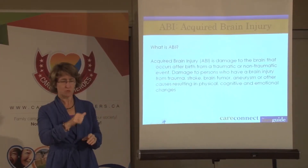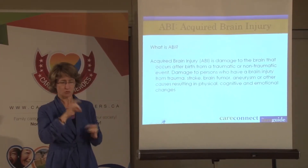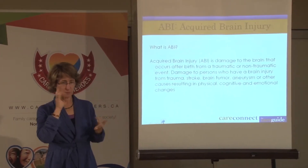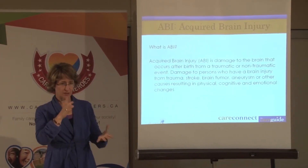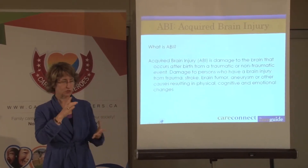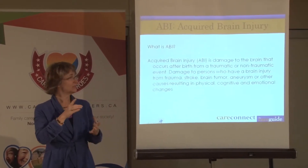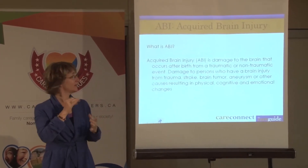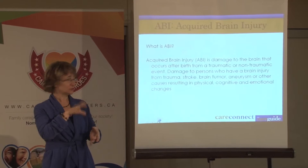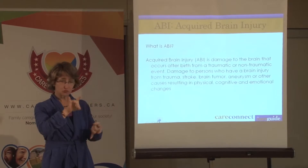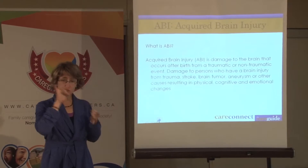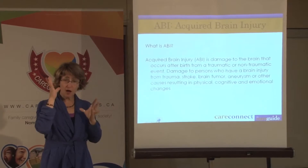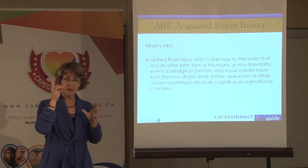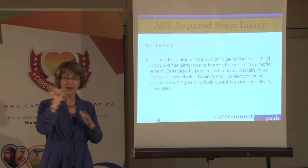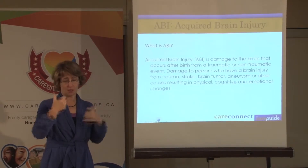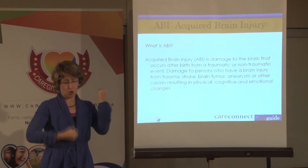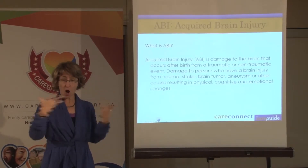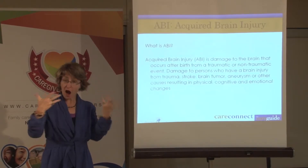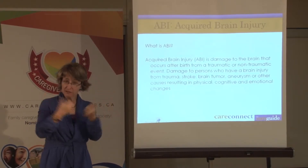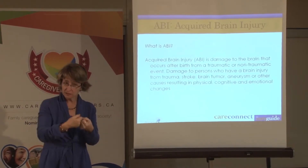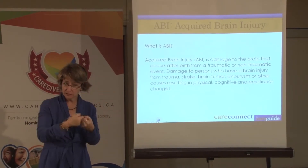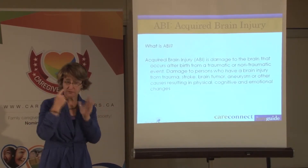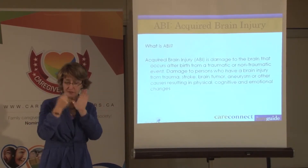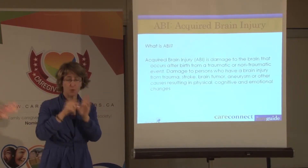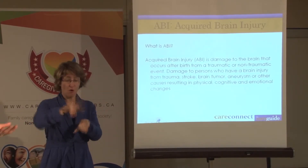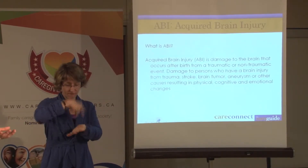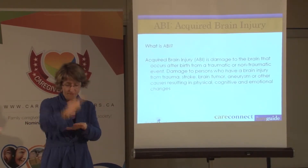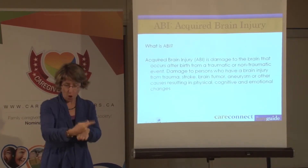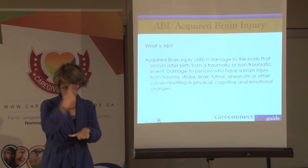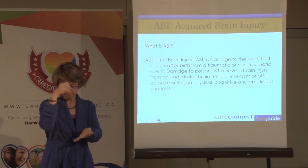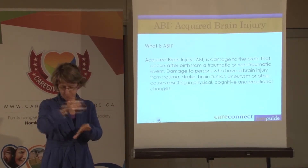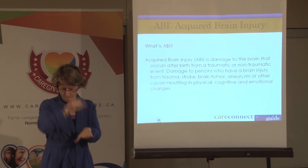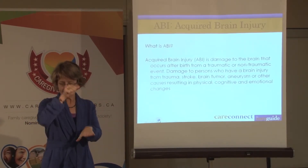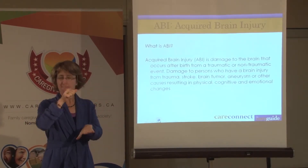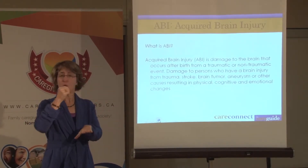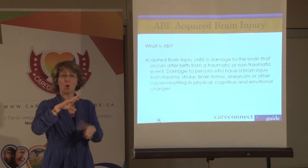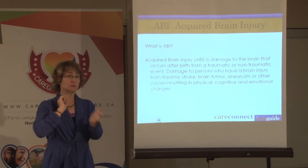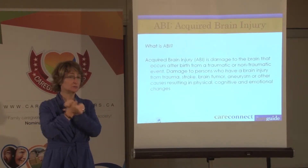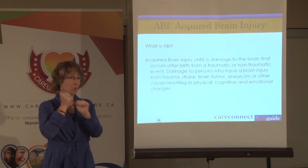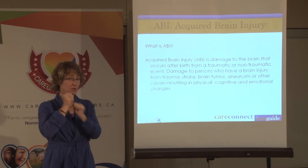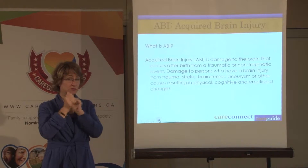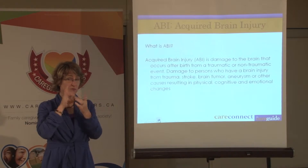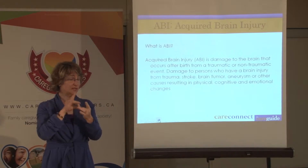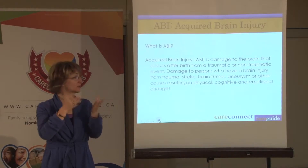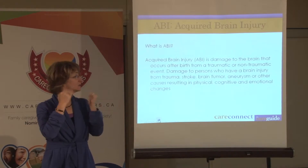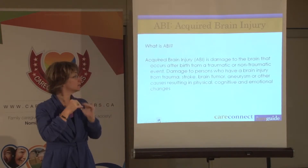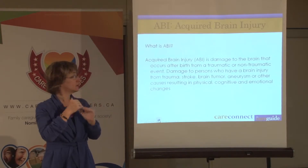injury from trauma. So it's a car accident, it could be a fall, it could be sports.